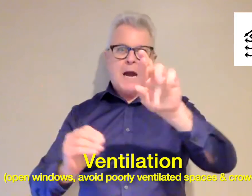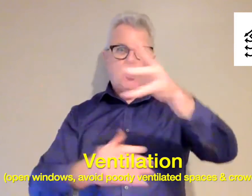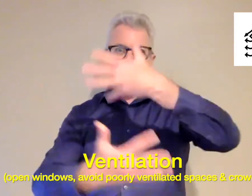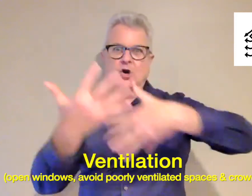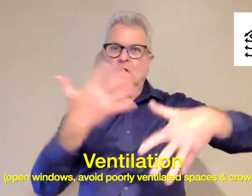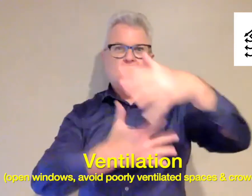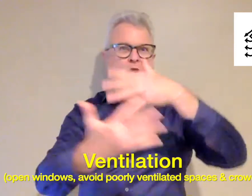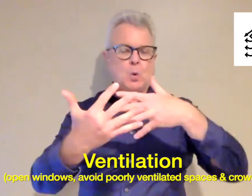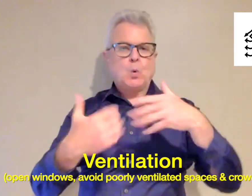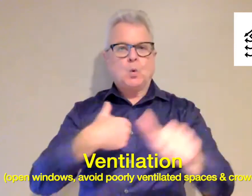vehicle,